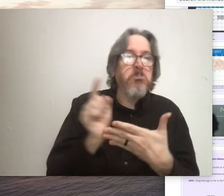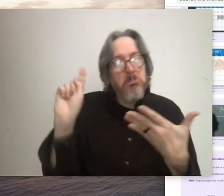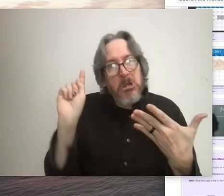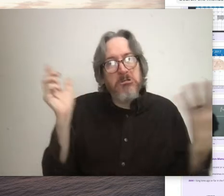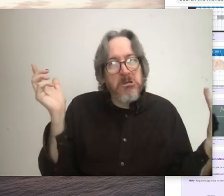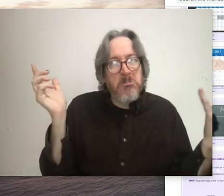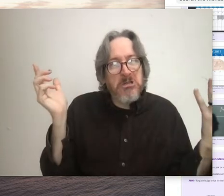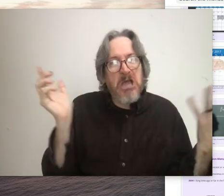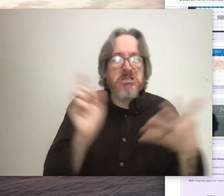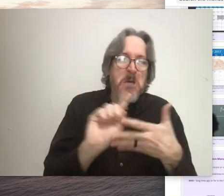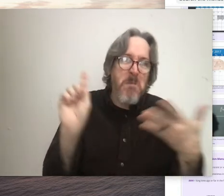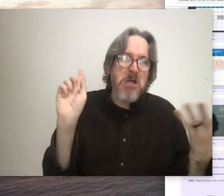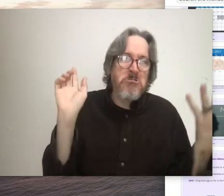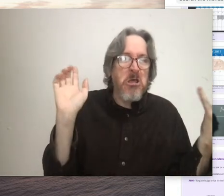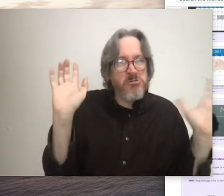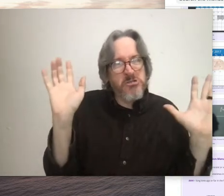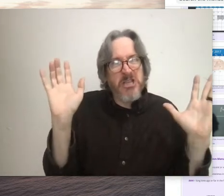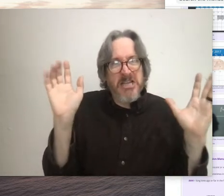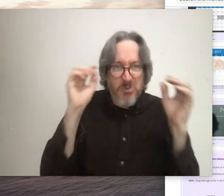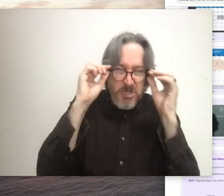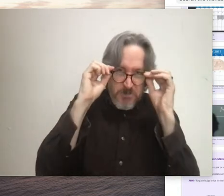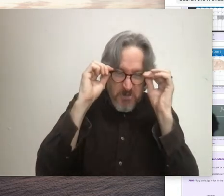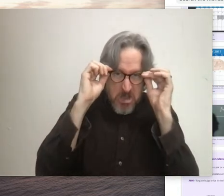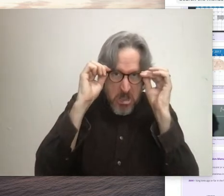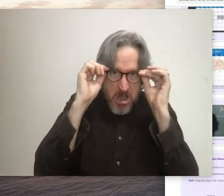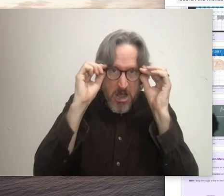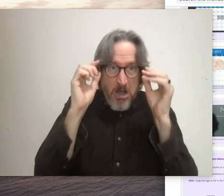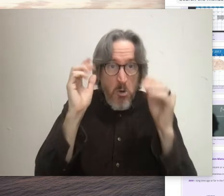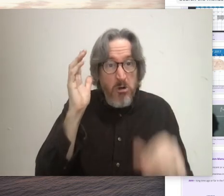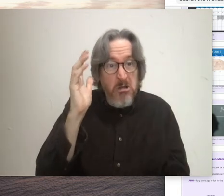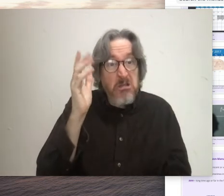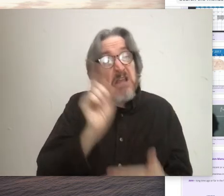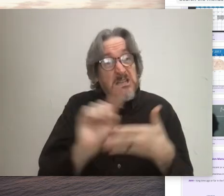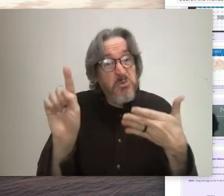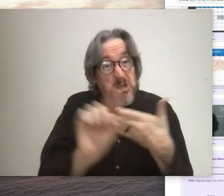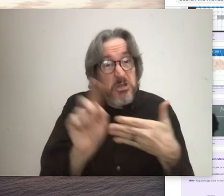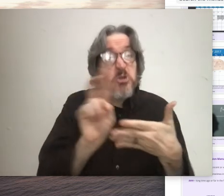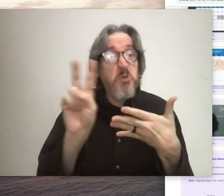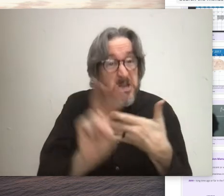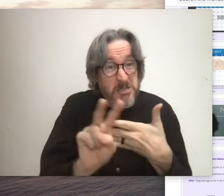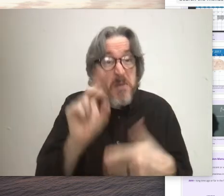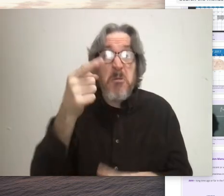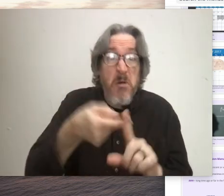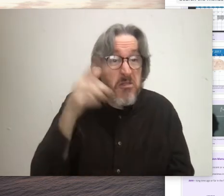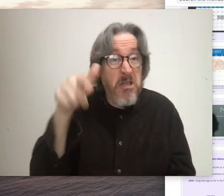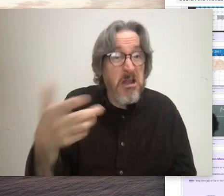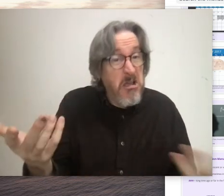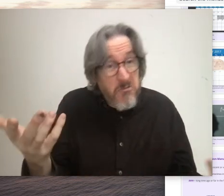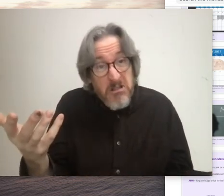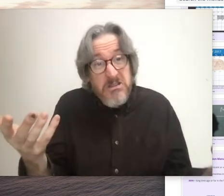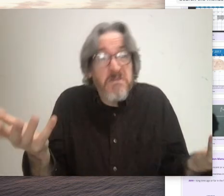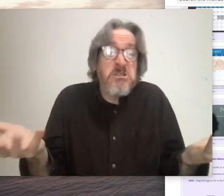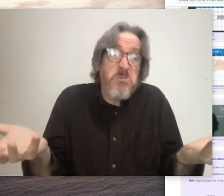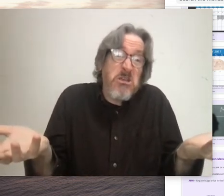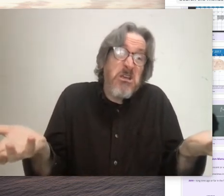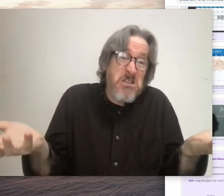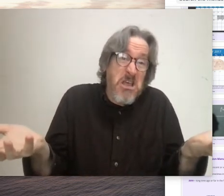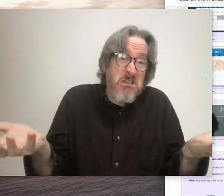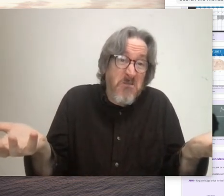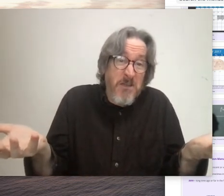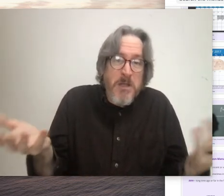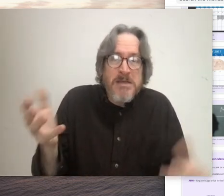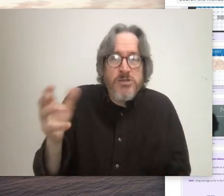week, something like that. Not bad. It was just last week. Or next week, 2 weeks, maybe a month later. Relatively speaking,